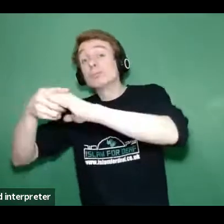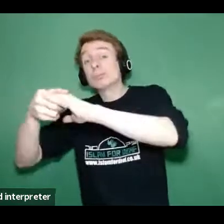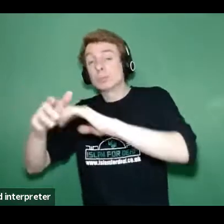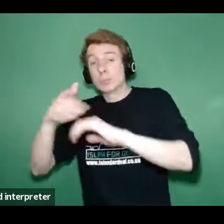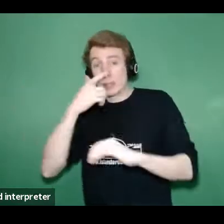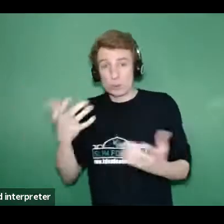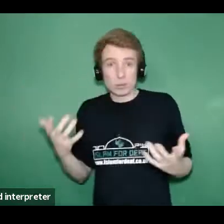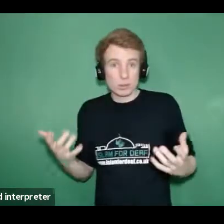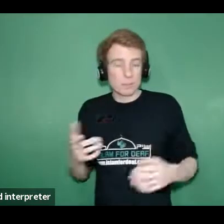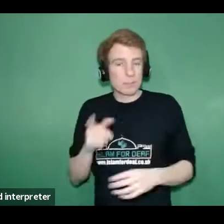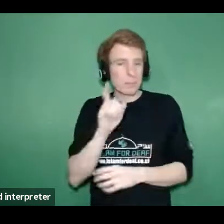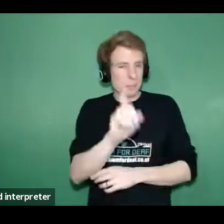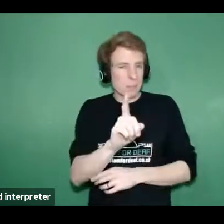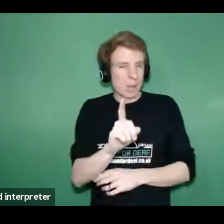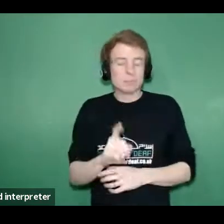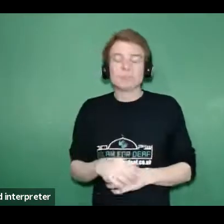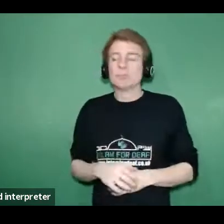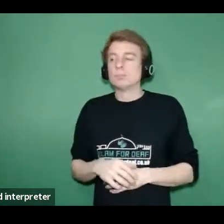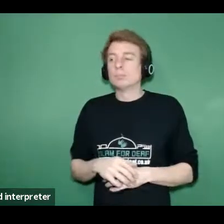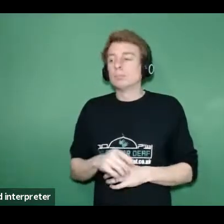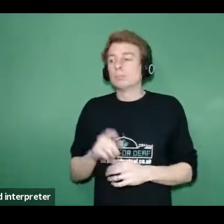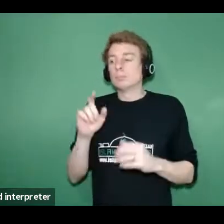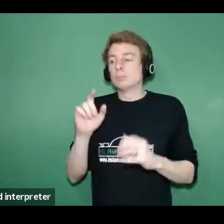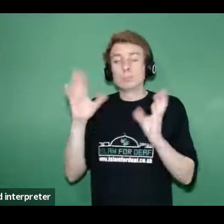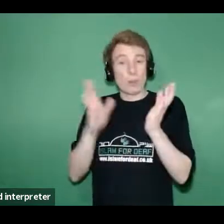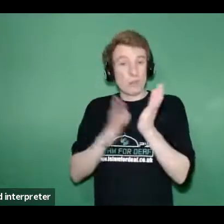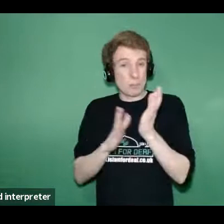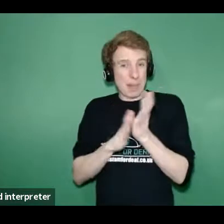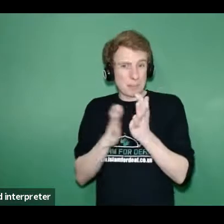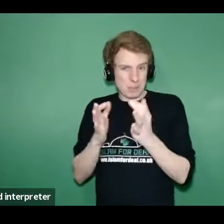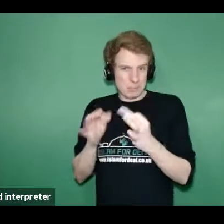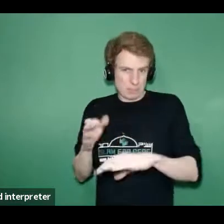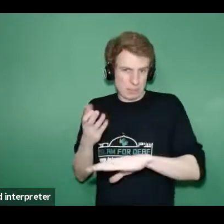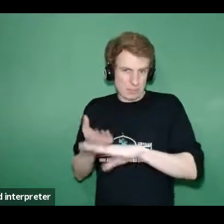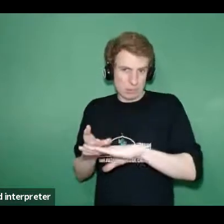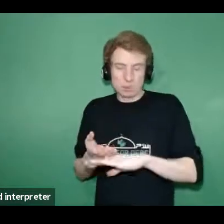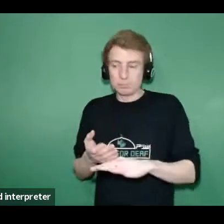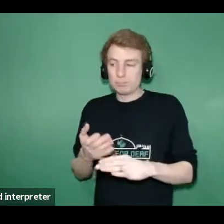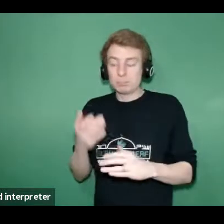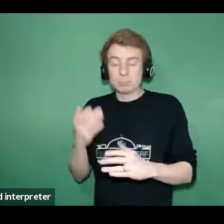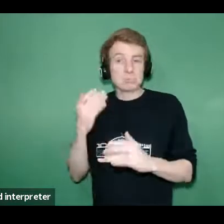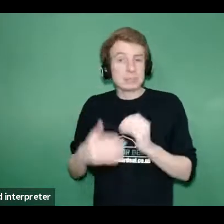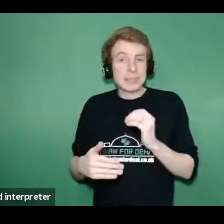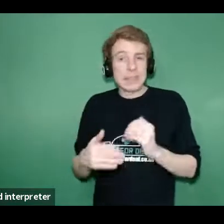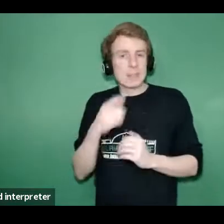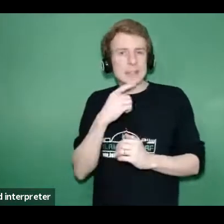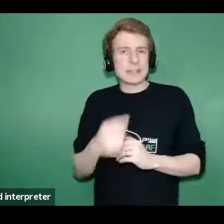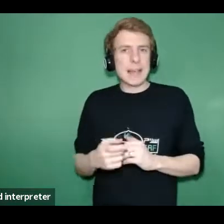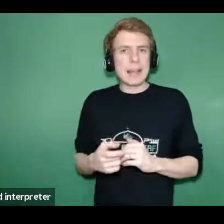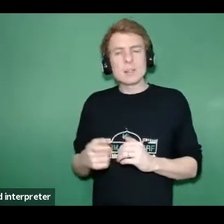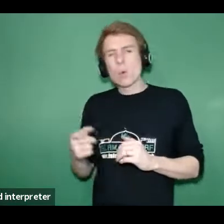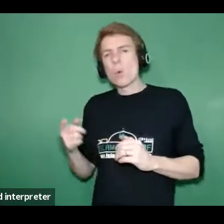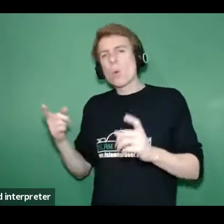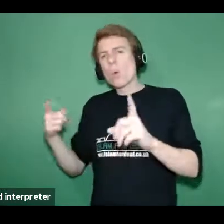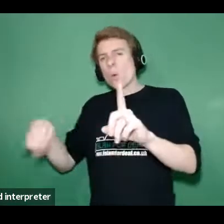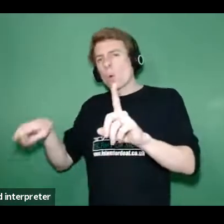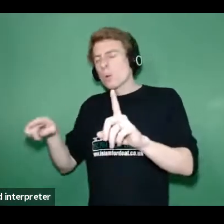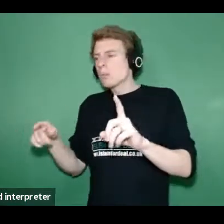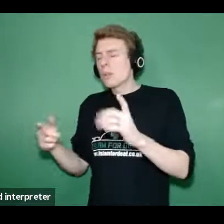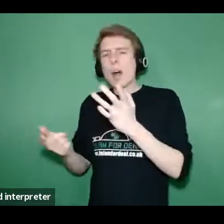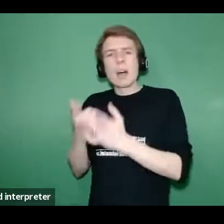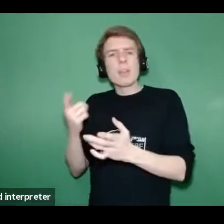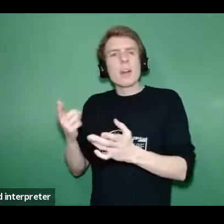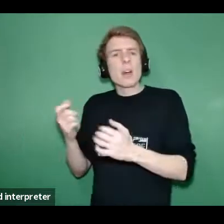never encouraged or ordered or stipulated that Aisha nor any of the other mothers of the